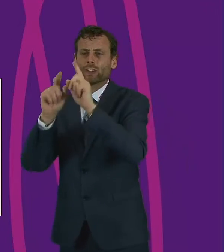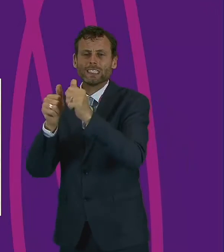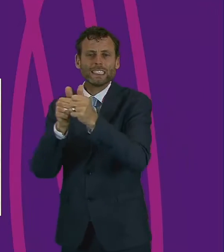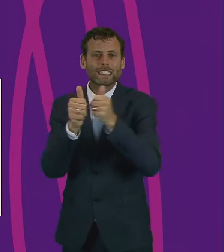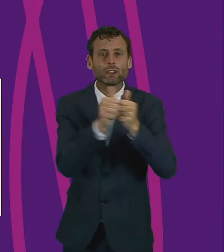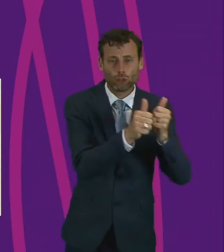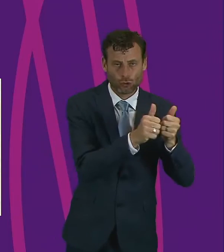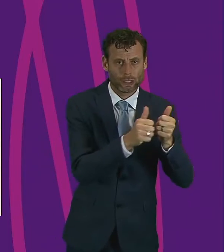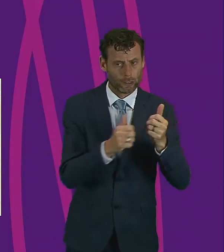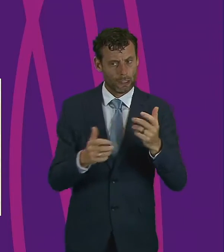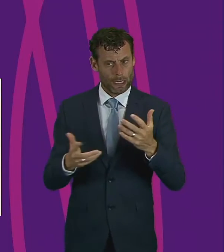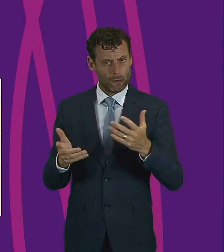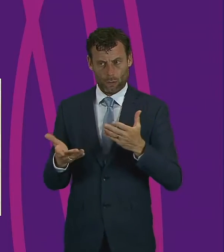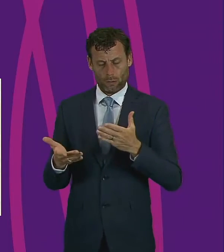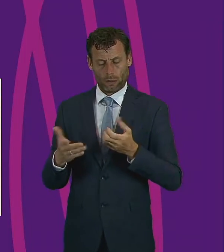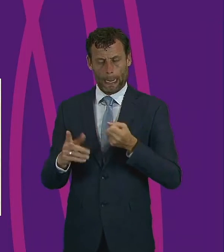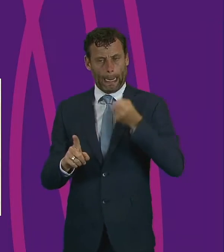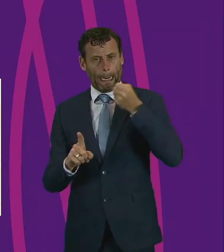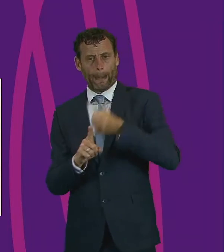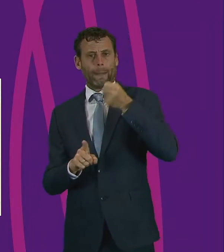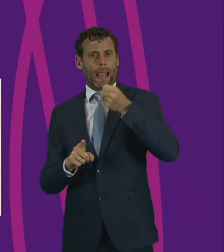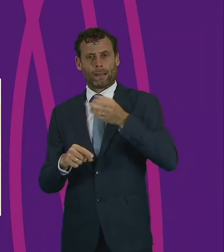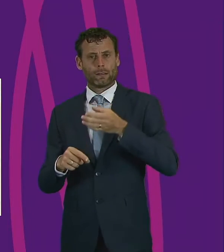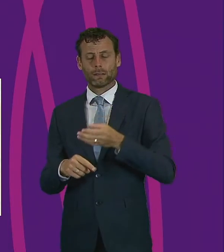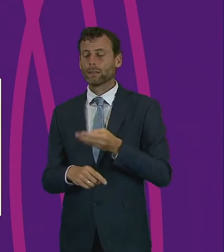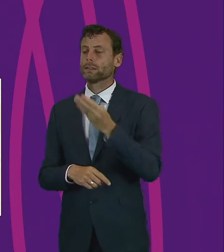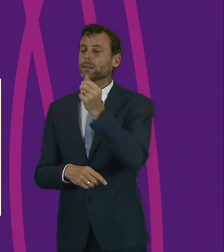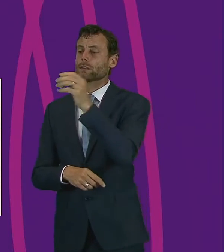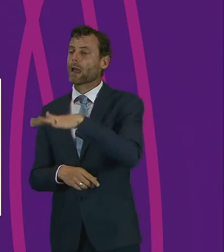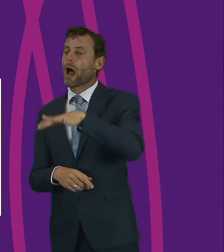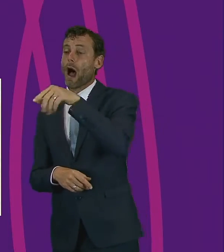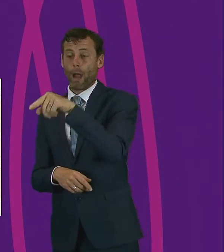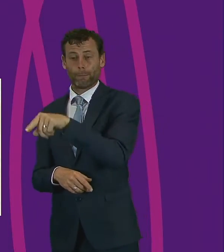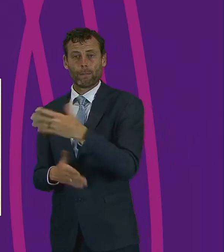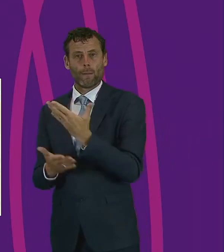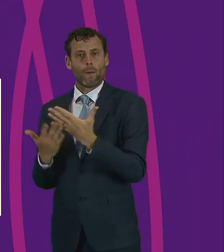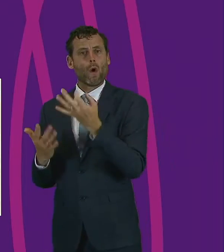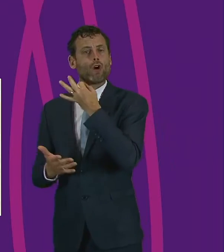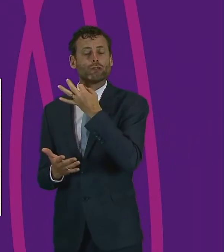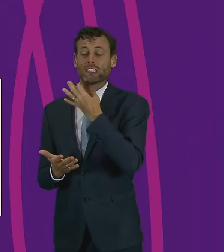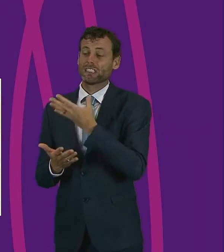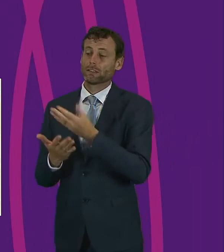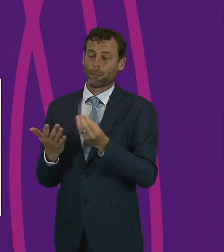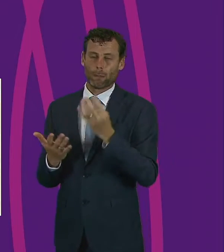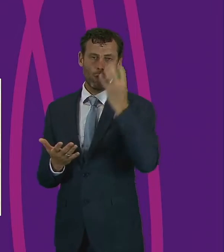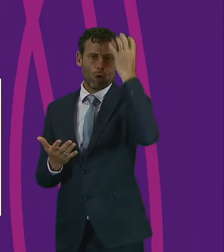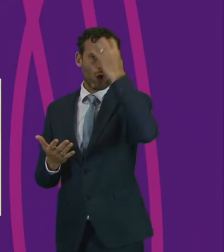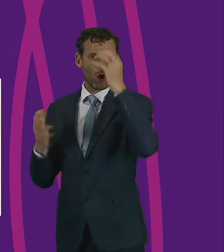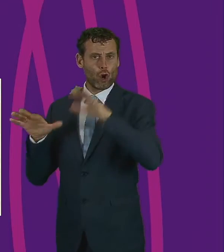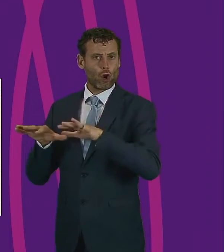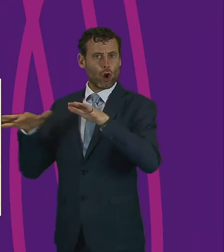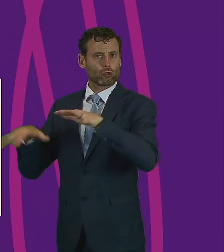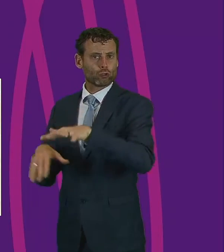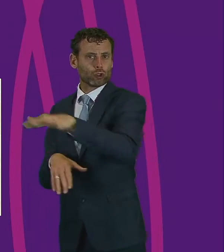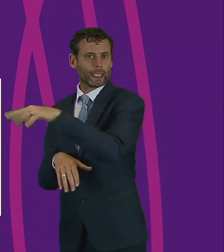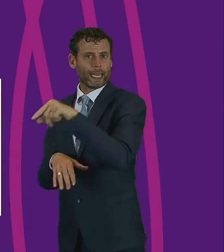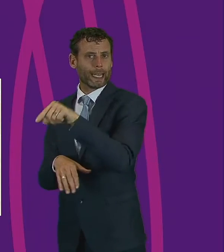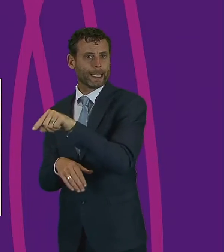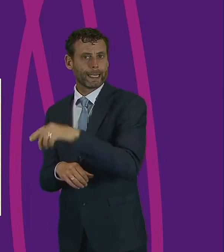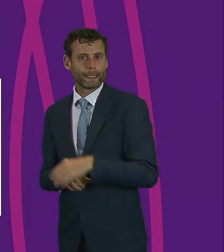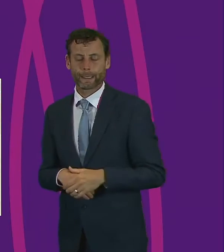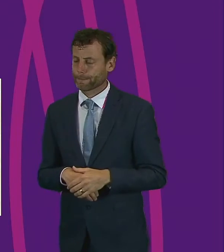structures. Many of the most exposed sectors are more likely to be in rural areas. Now, I understand the challenges for business whose